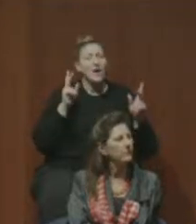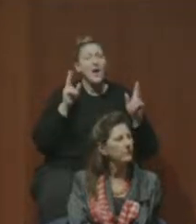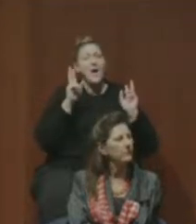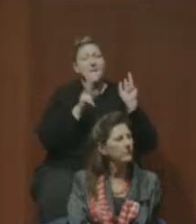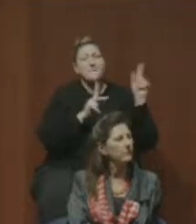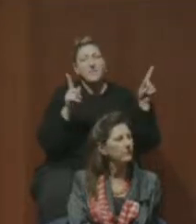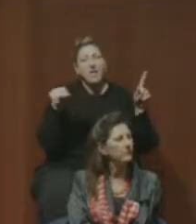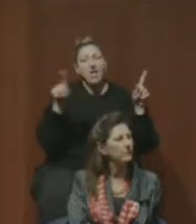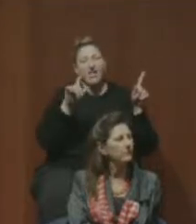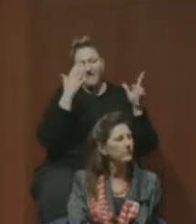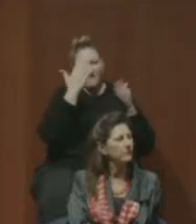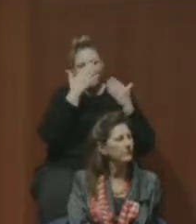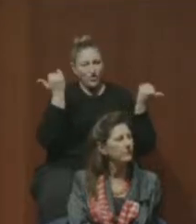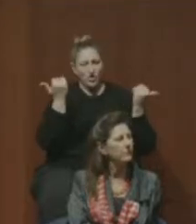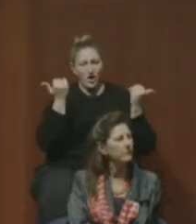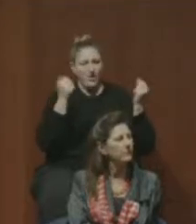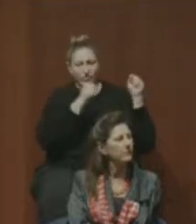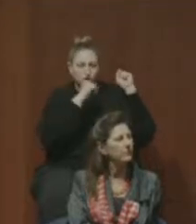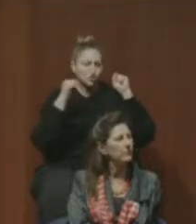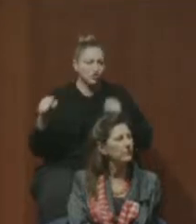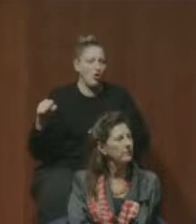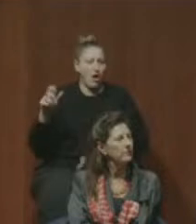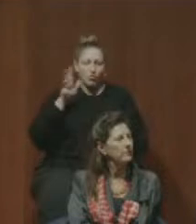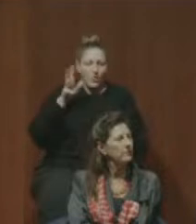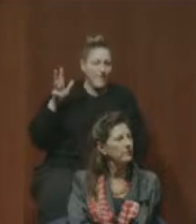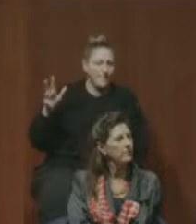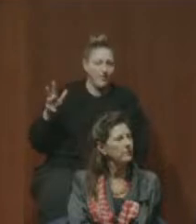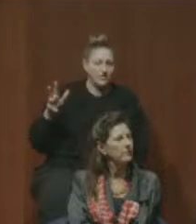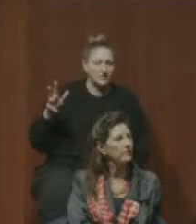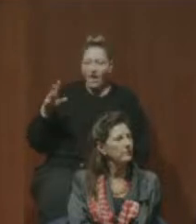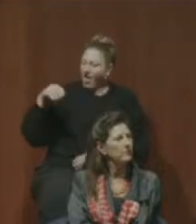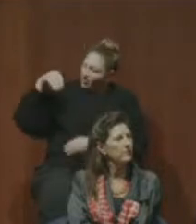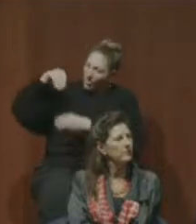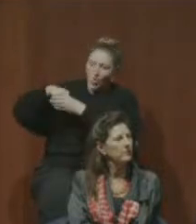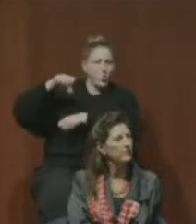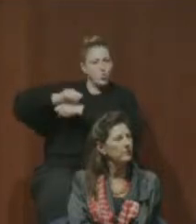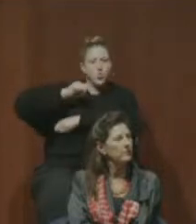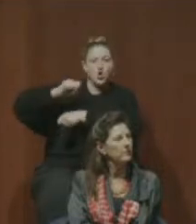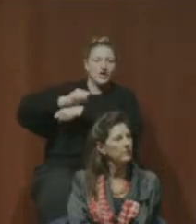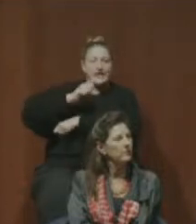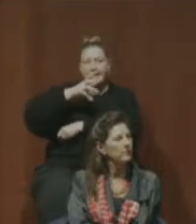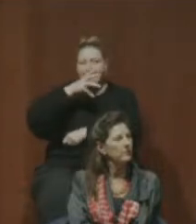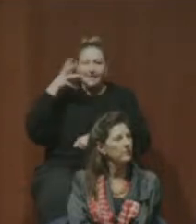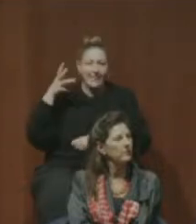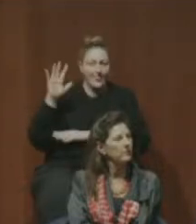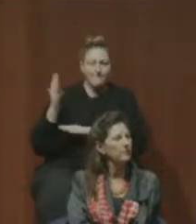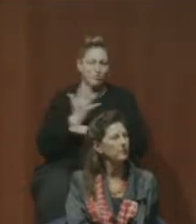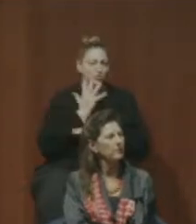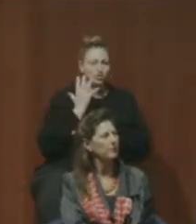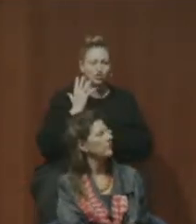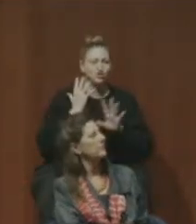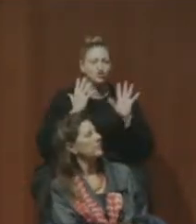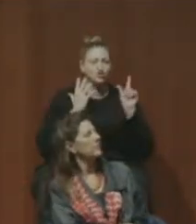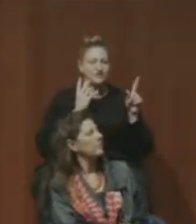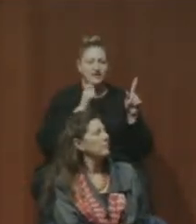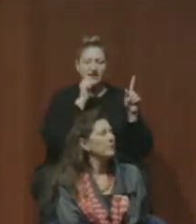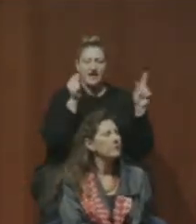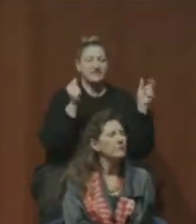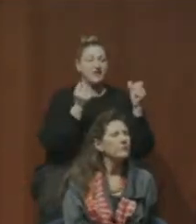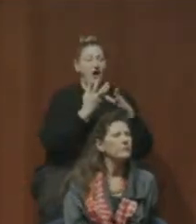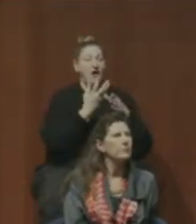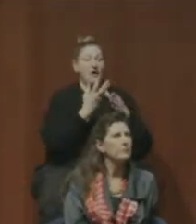haven't forgotten the strong grandmothers, the people who are in the bush, that's not gone yet, but